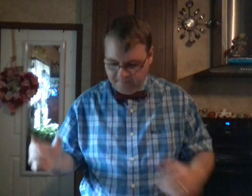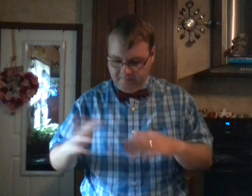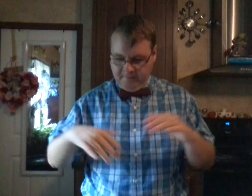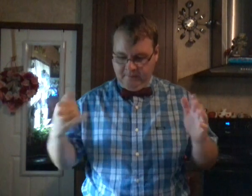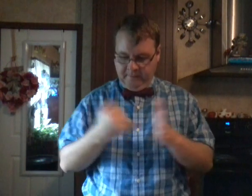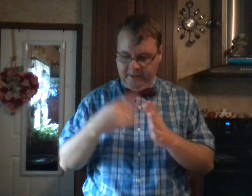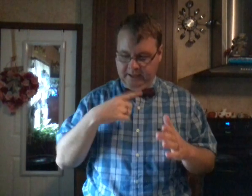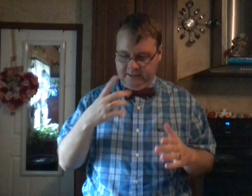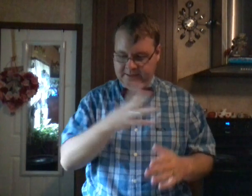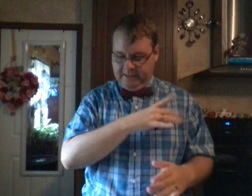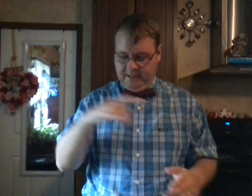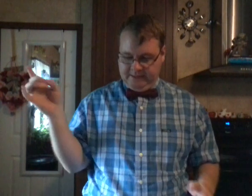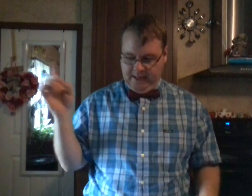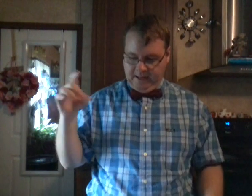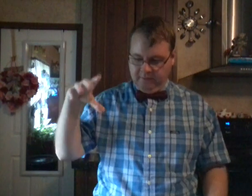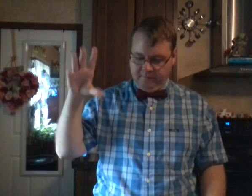And then it says, and